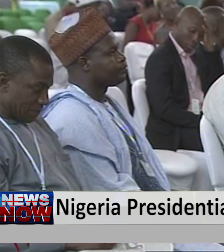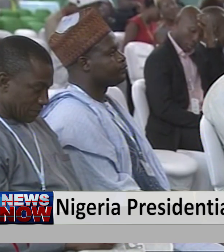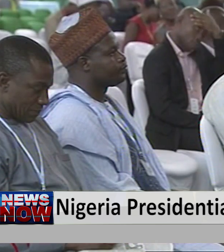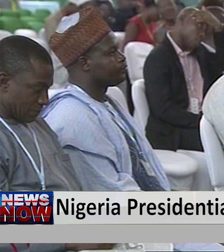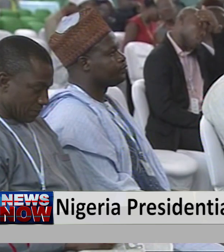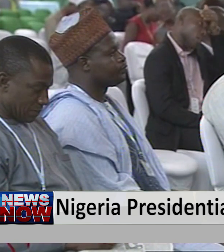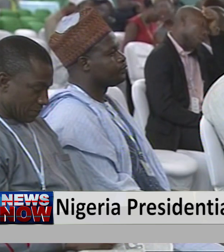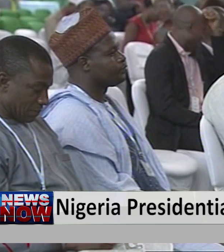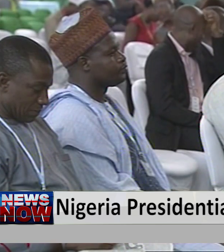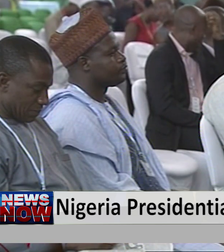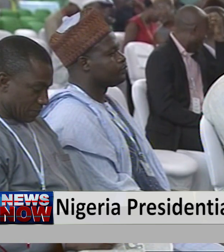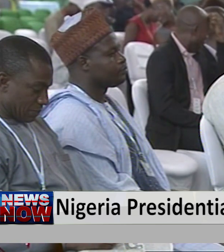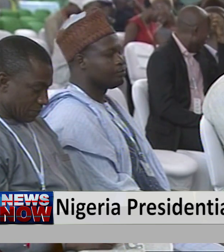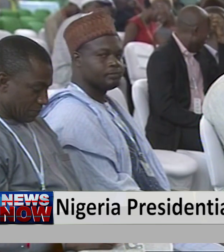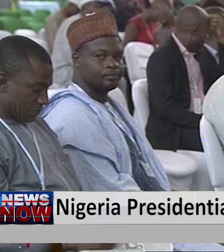Call him back.